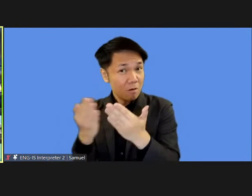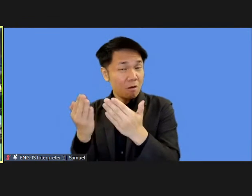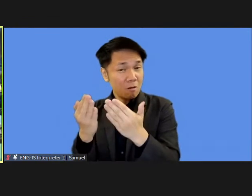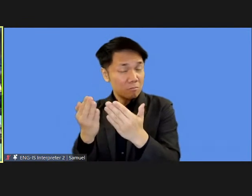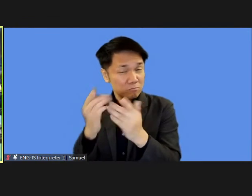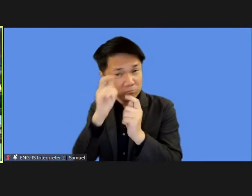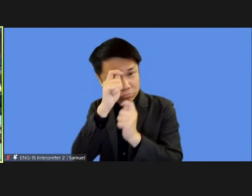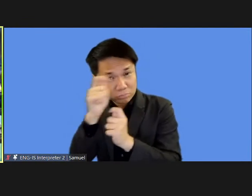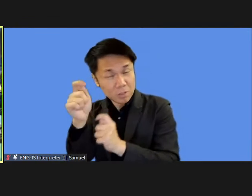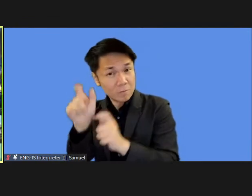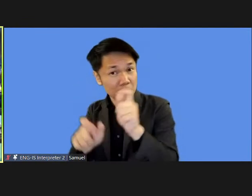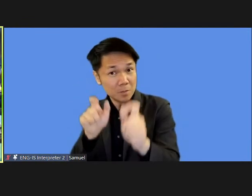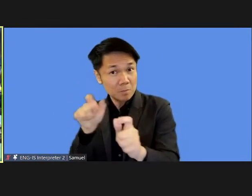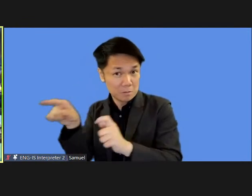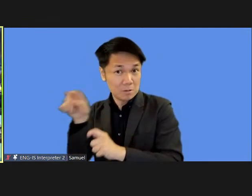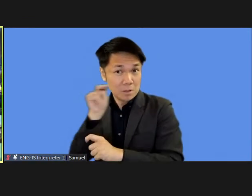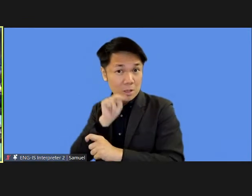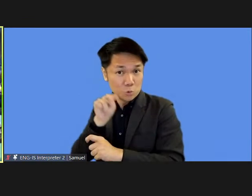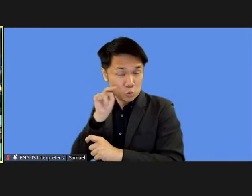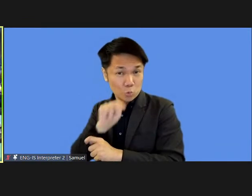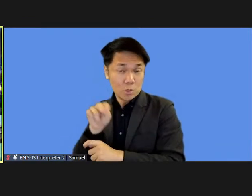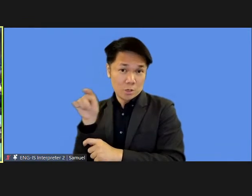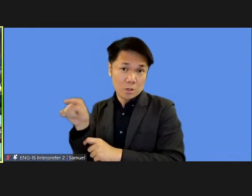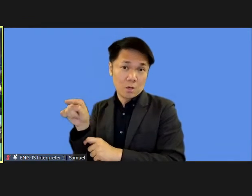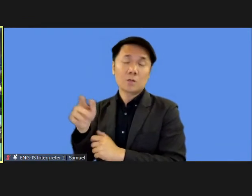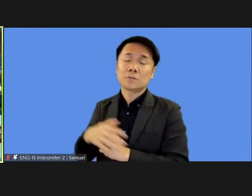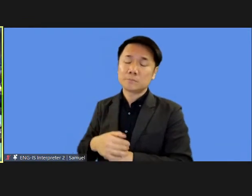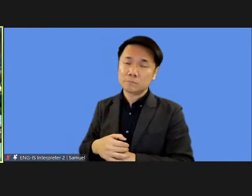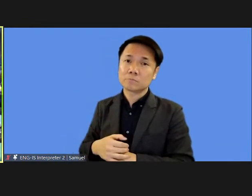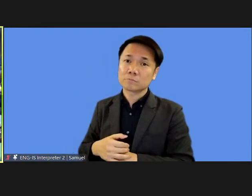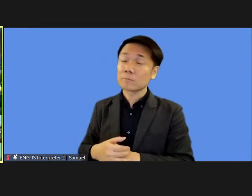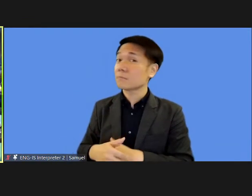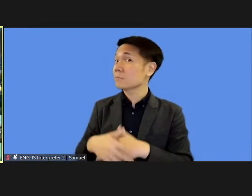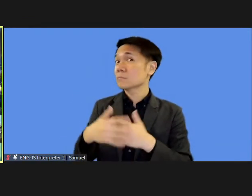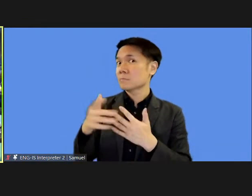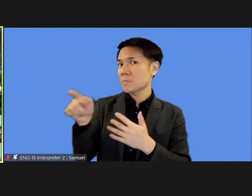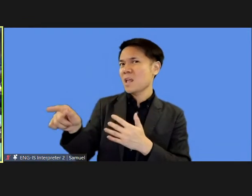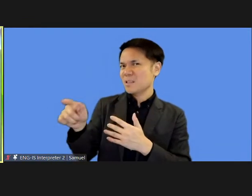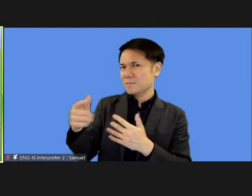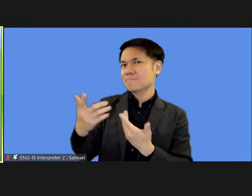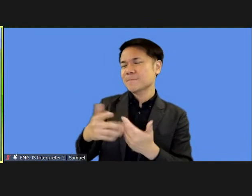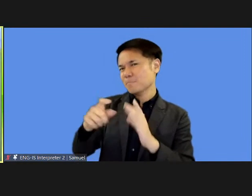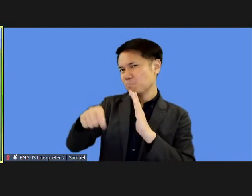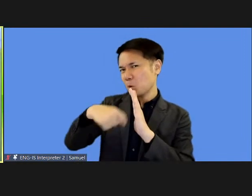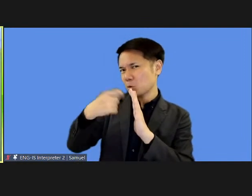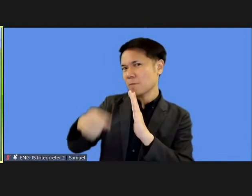countries, also used as an opportunity to leverage the